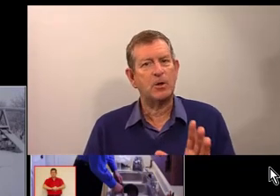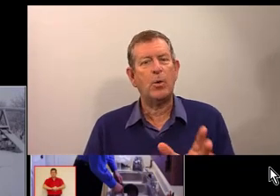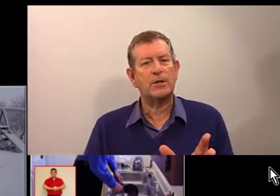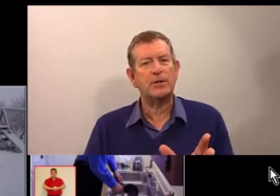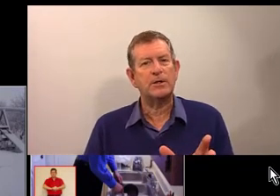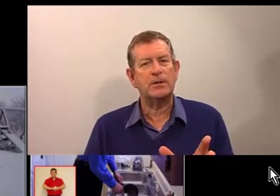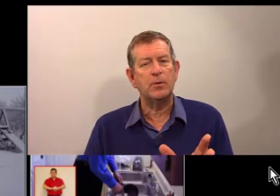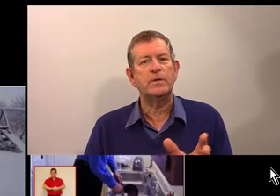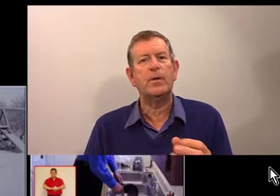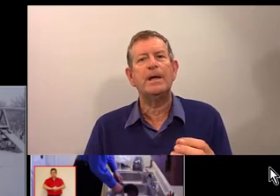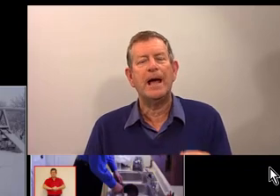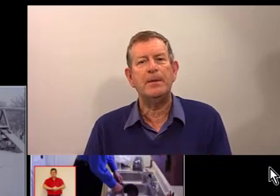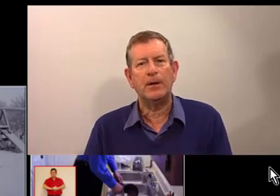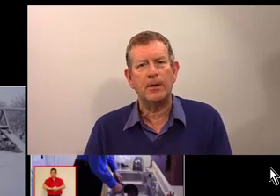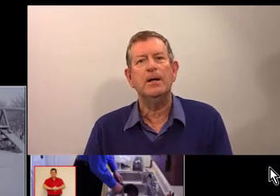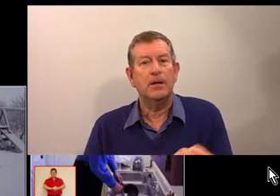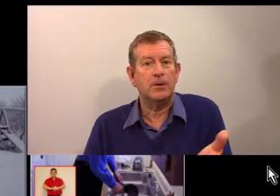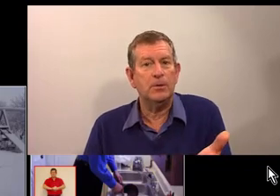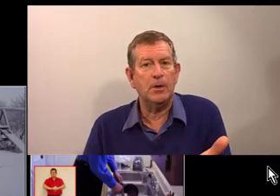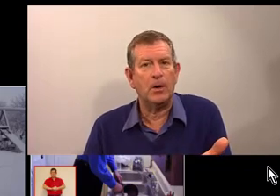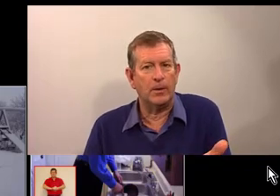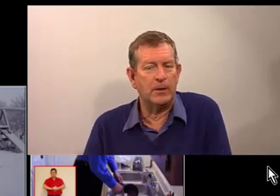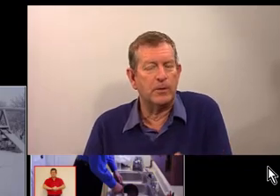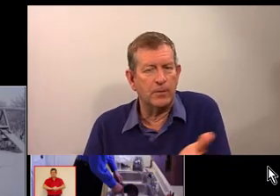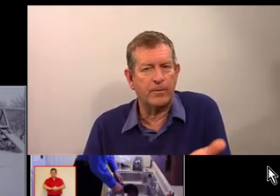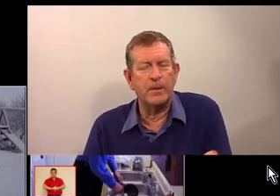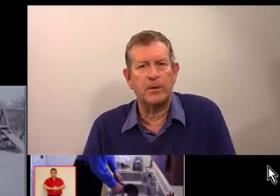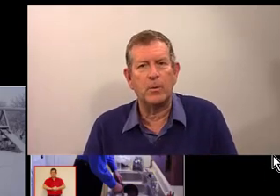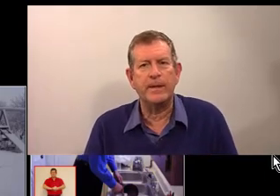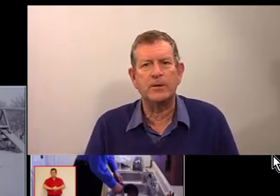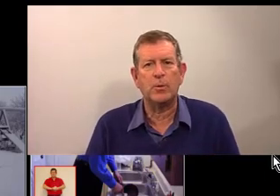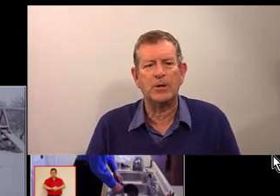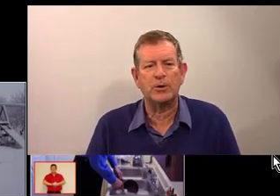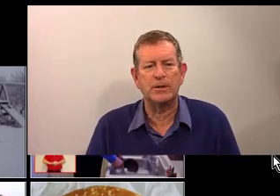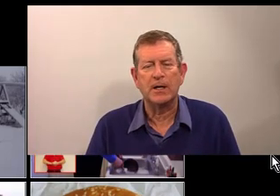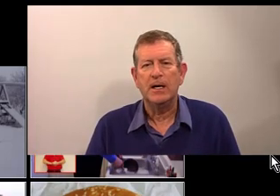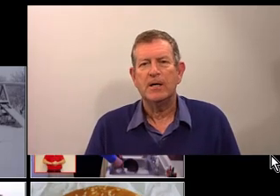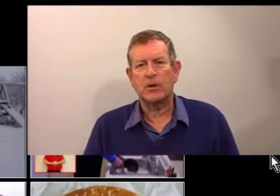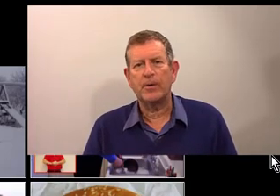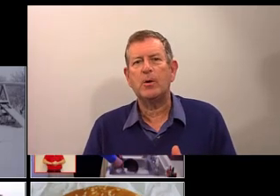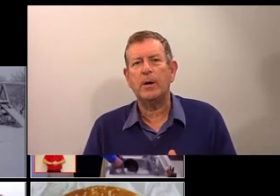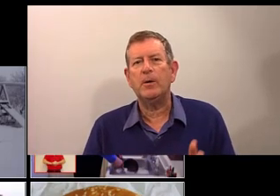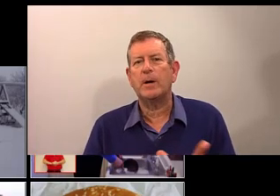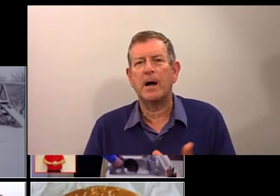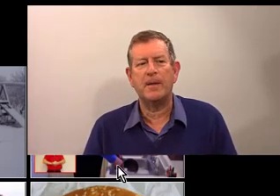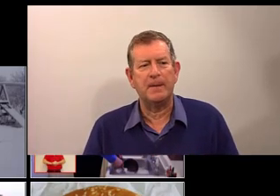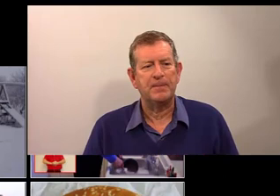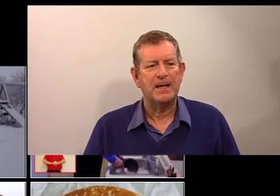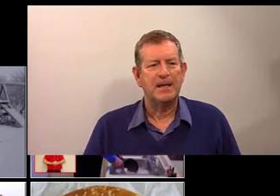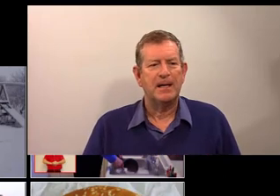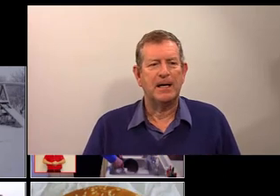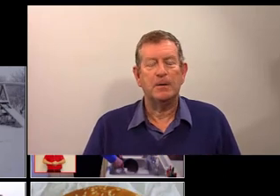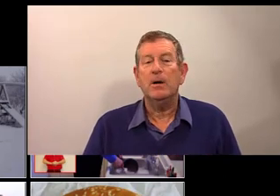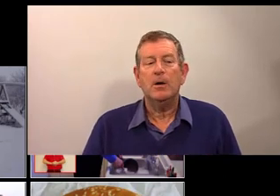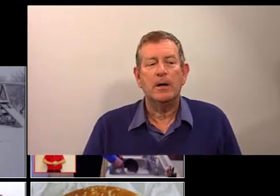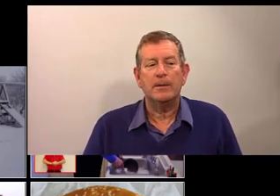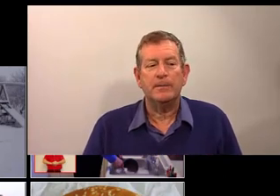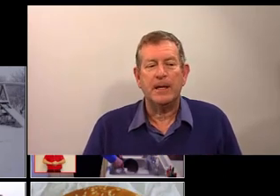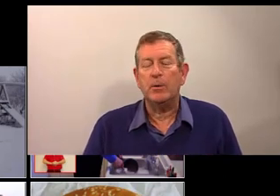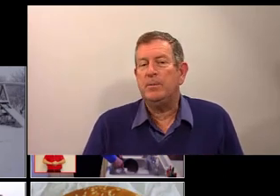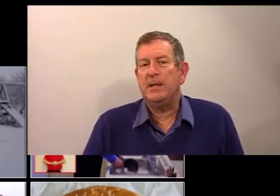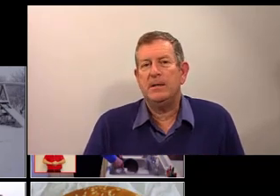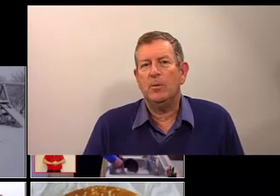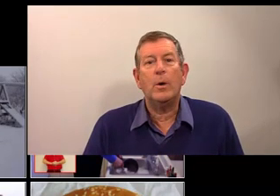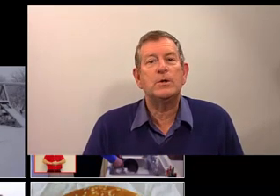And these are questions whose vocabulary you know, and you're familiar with these questions. So very quickly, what are they?